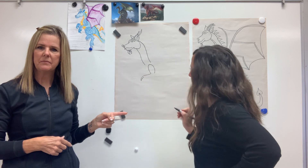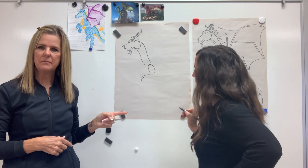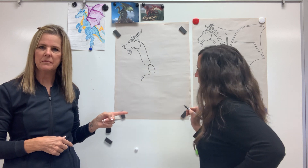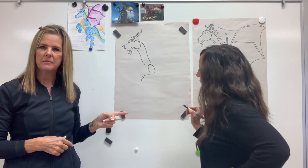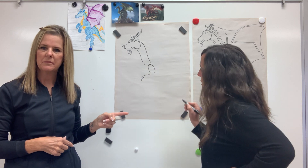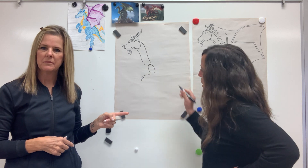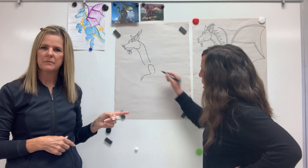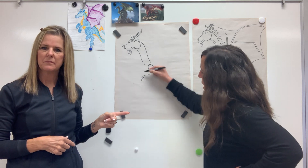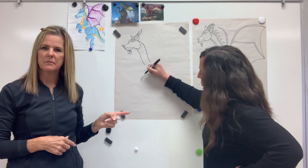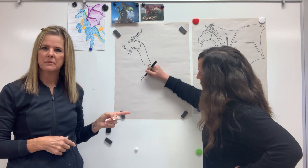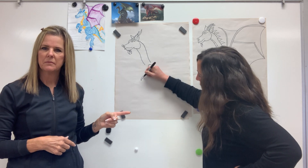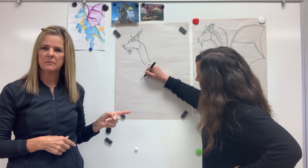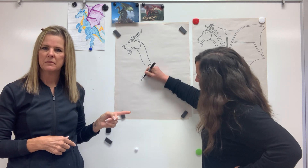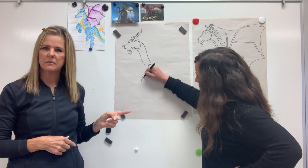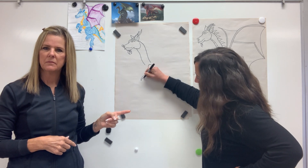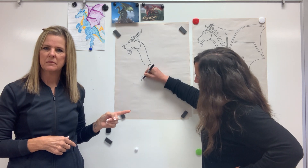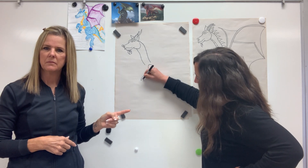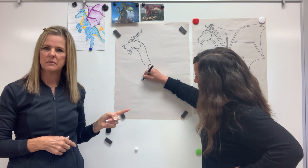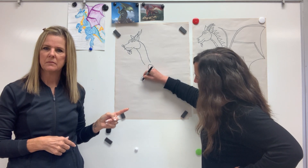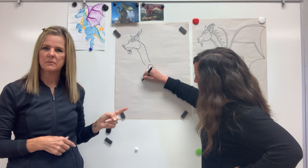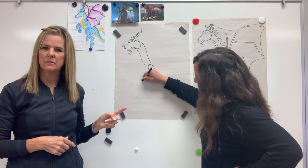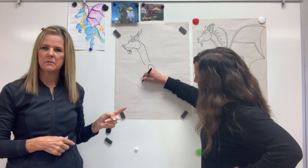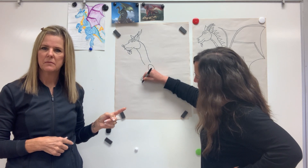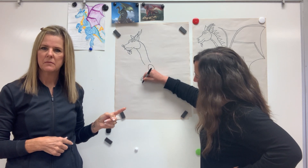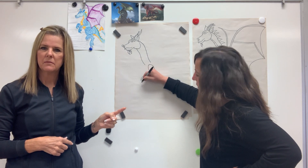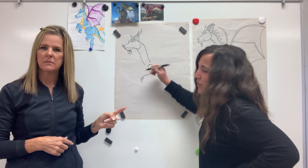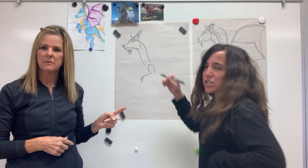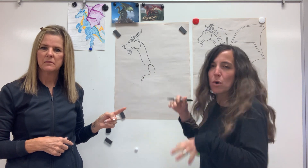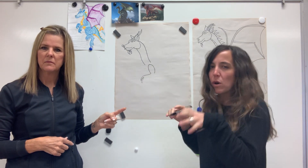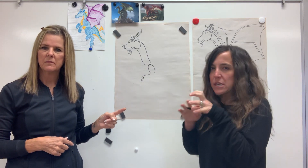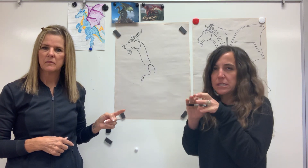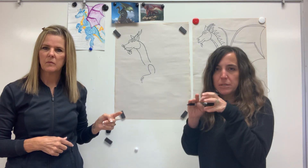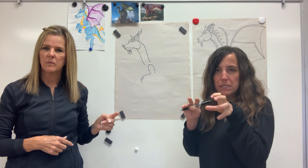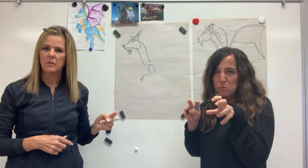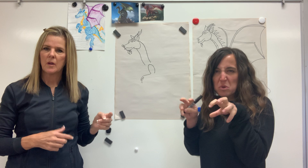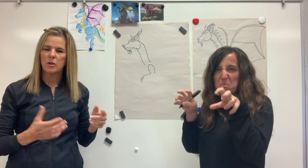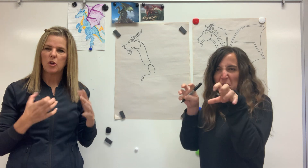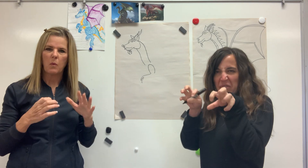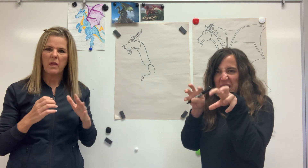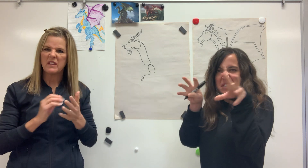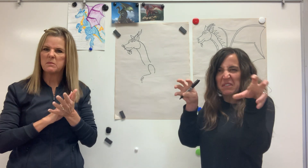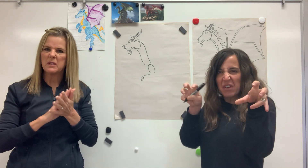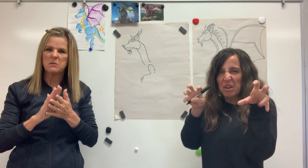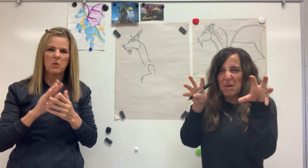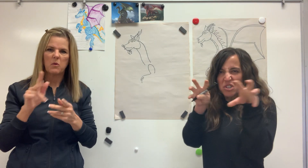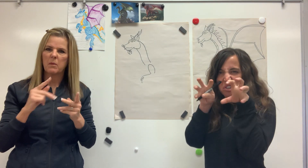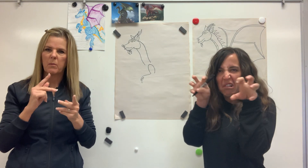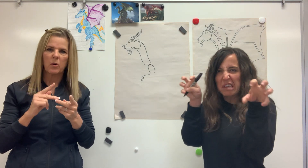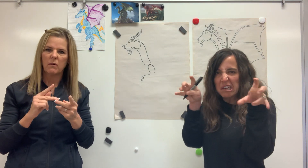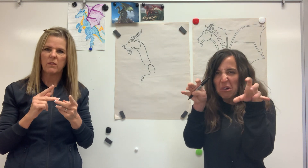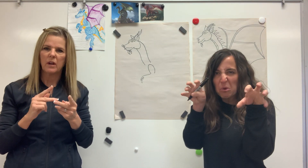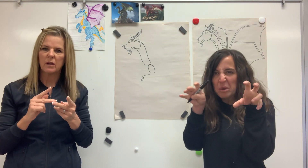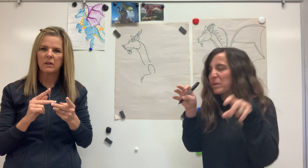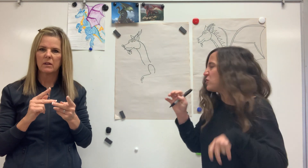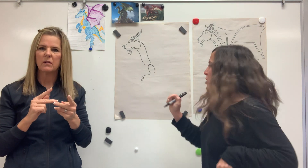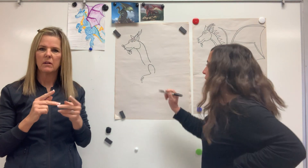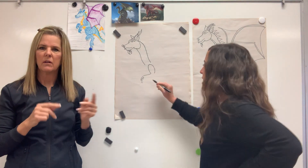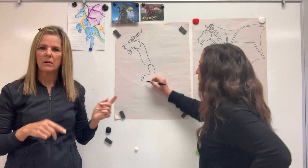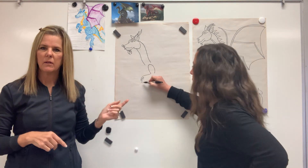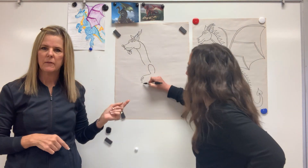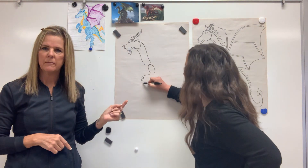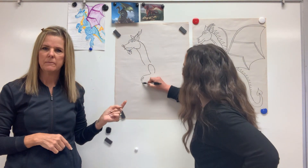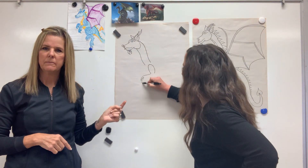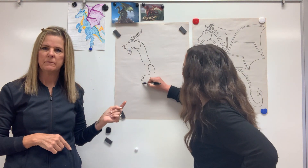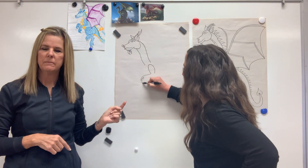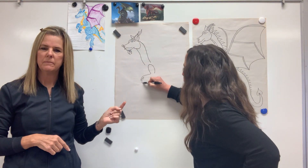nice and skinny. And down, back up. You definitely don't want these to be smooth and perfect. They very much look like, you know, creepy